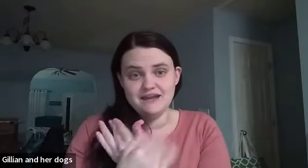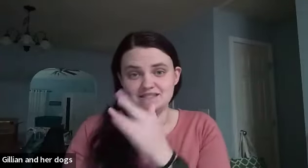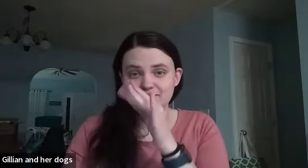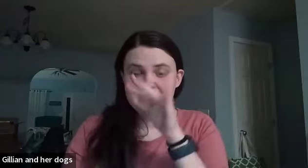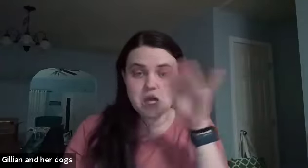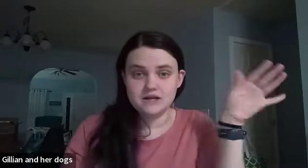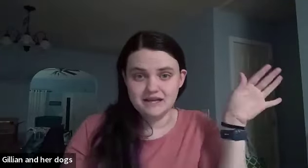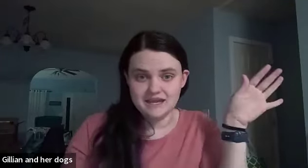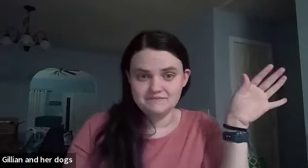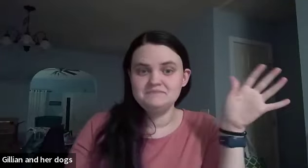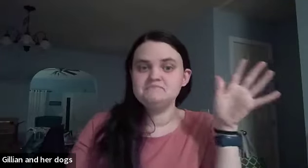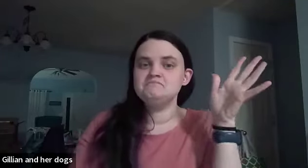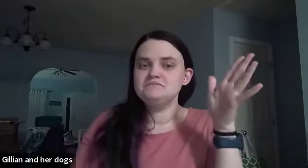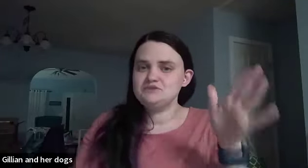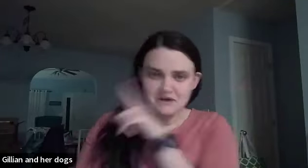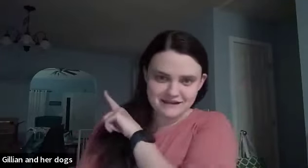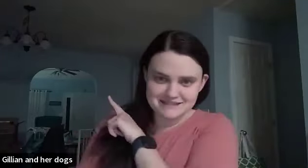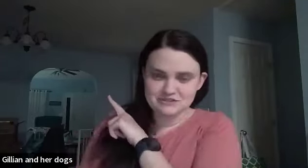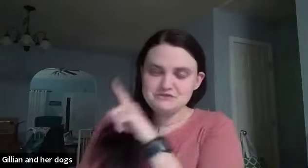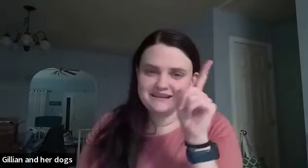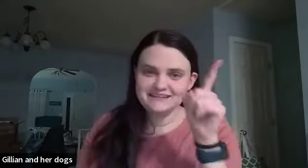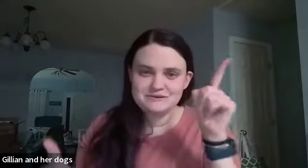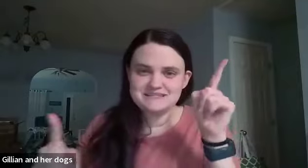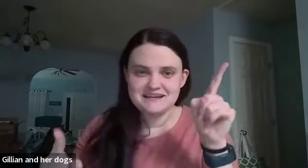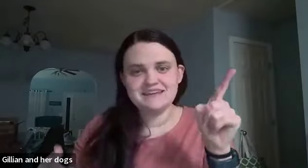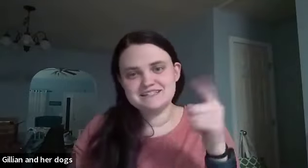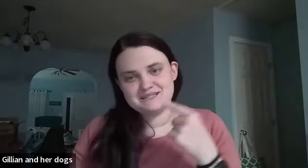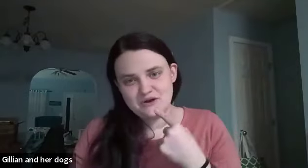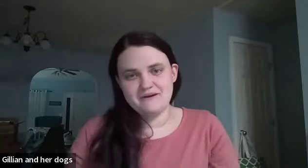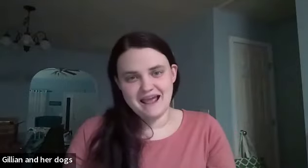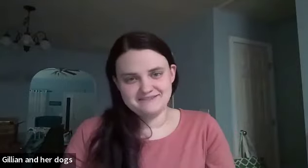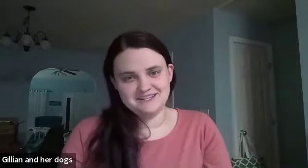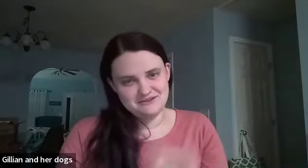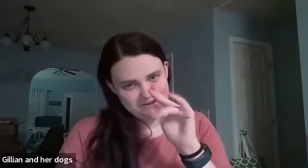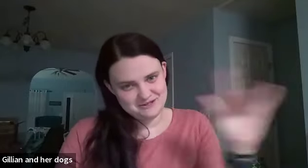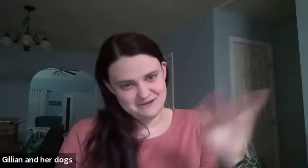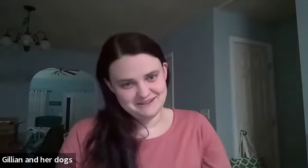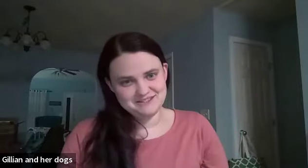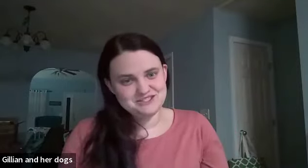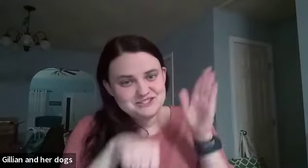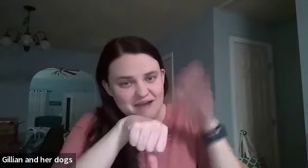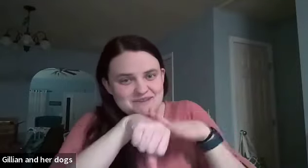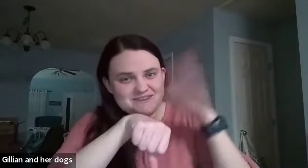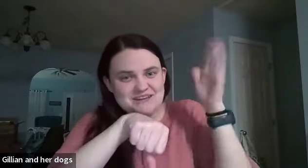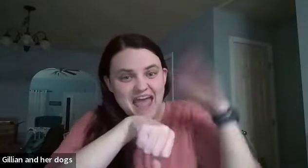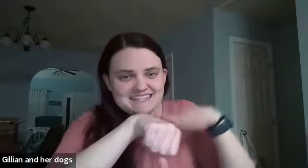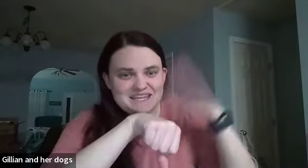that has a very long name. Do not get too excited and then get disappointed when I have to tell you fingerspell it. I'm giving you the heads